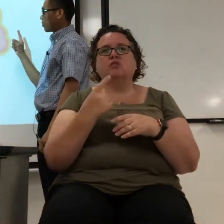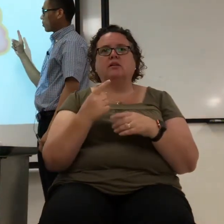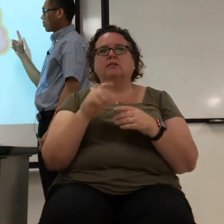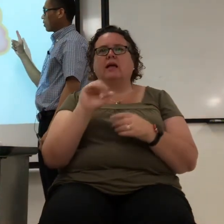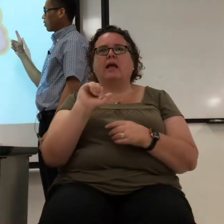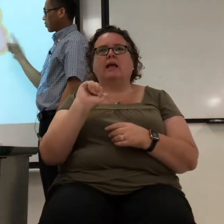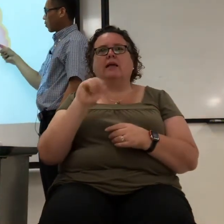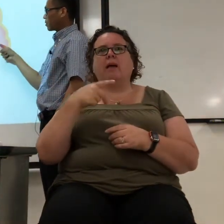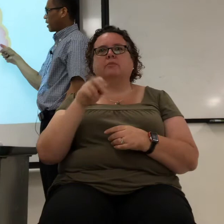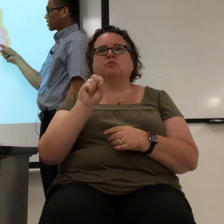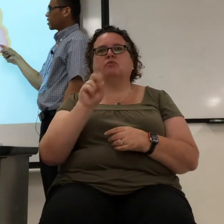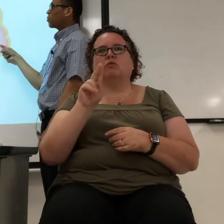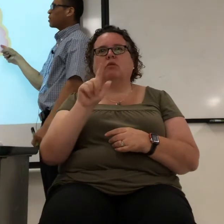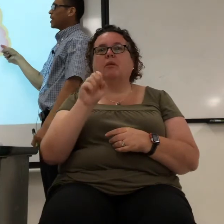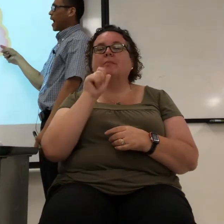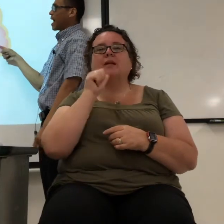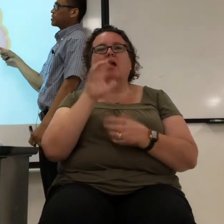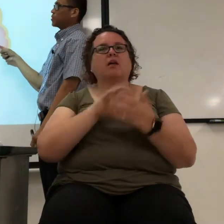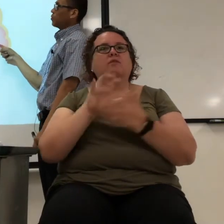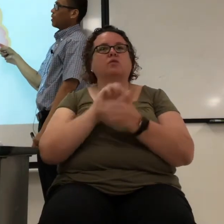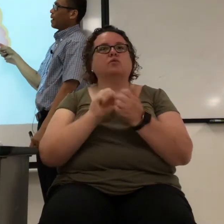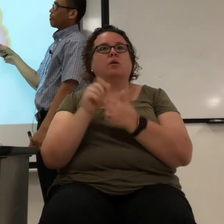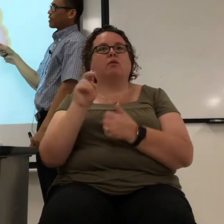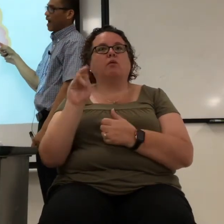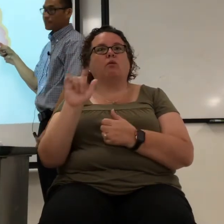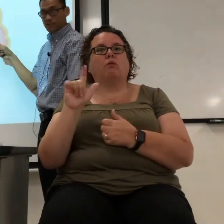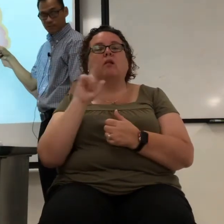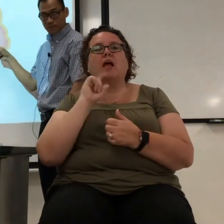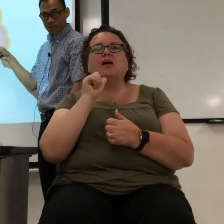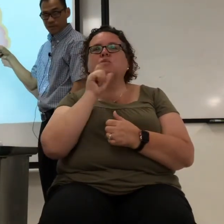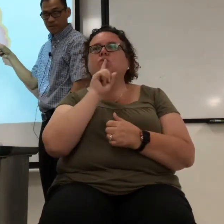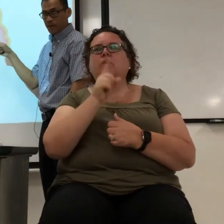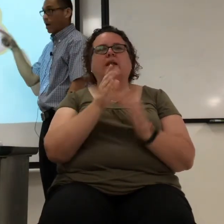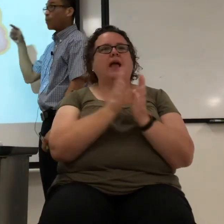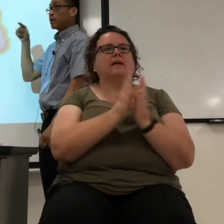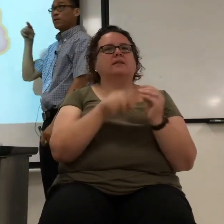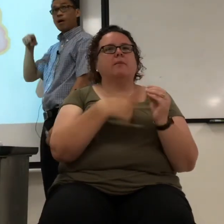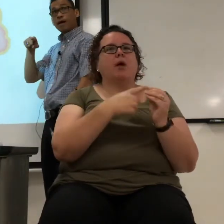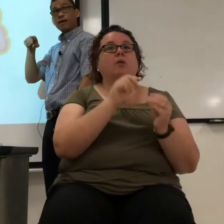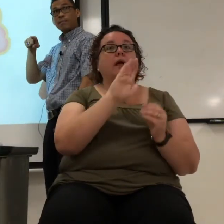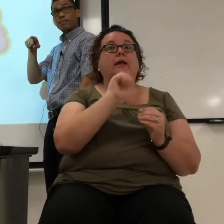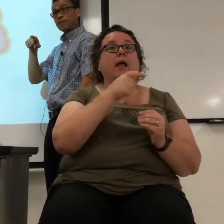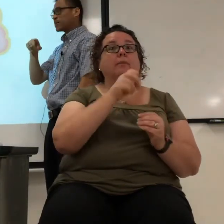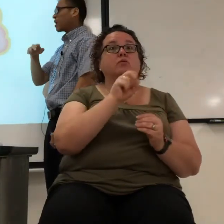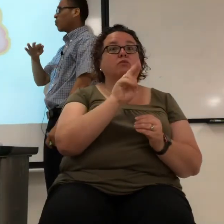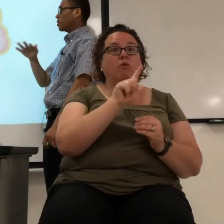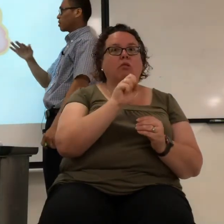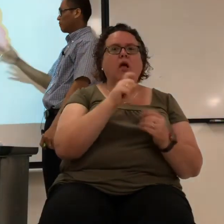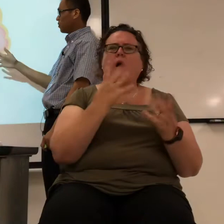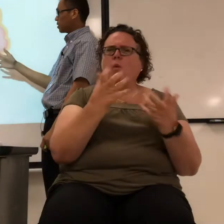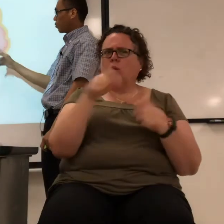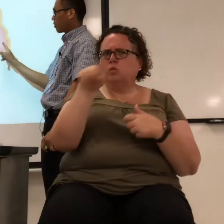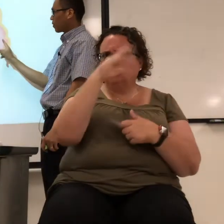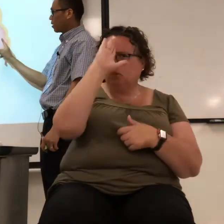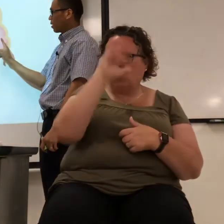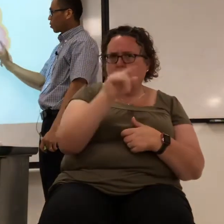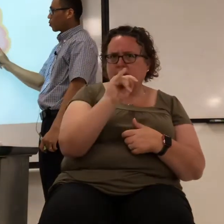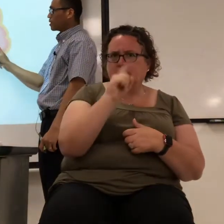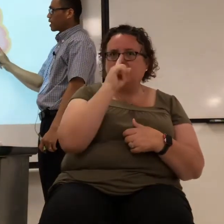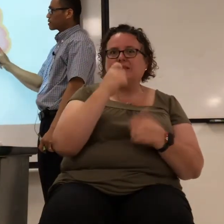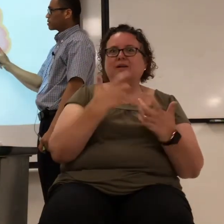confused with the cortex. I don't really ask you about capsule, but I want you to know it because I don't want you to confuse it